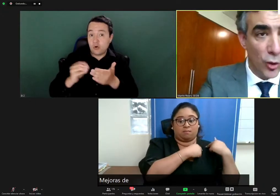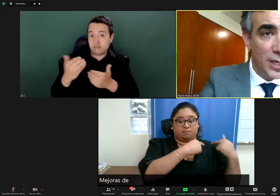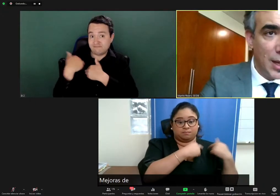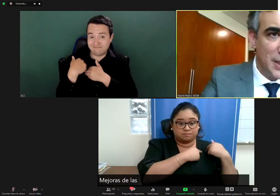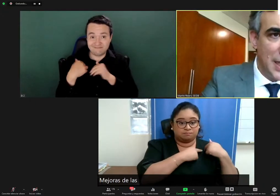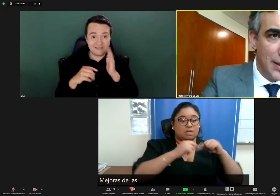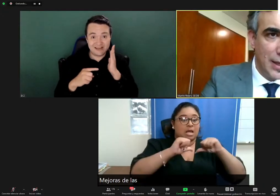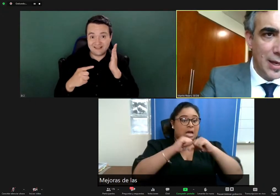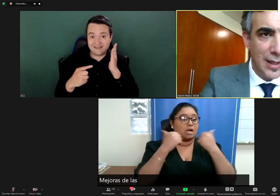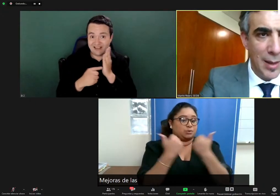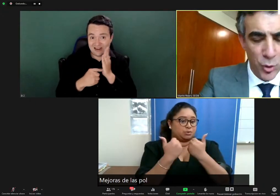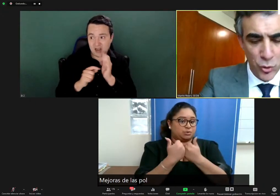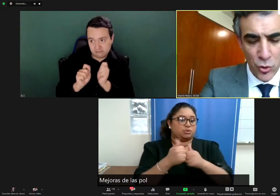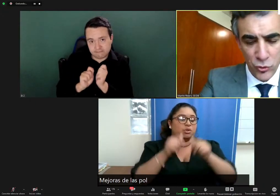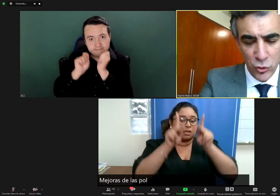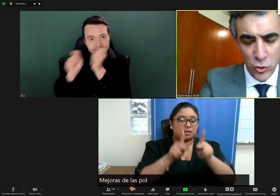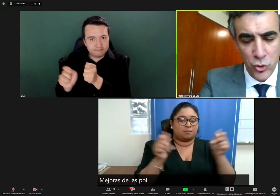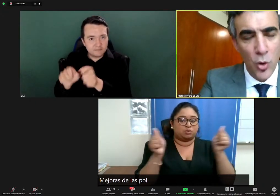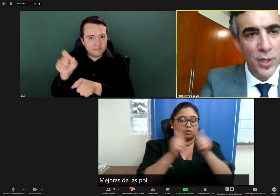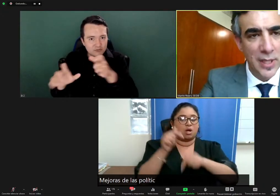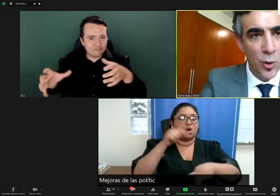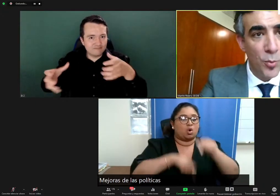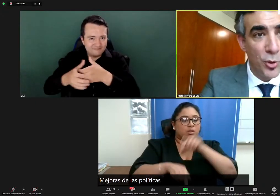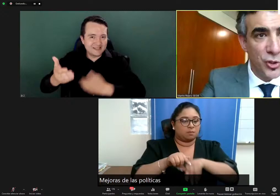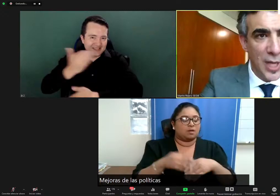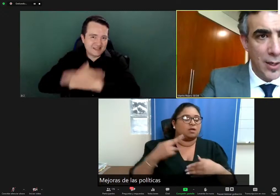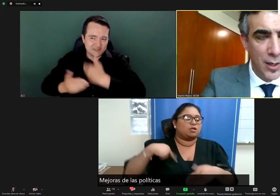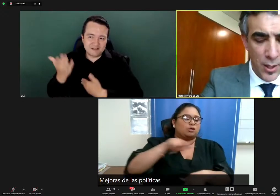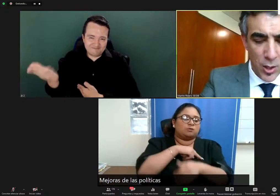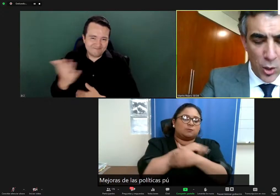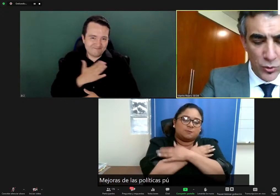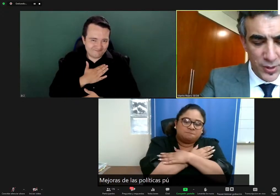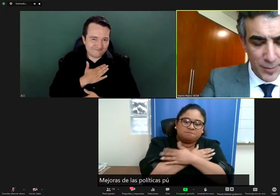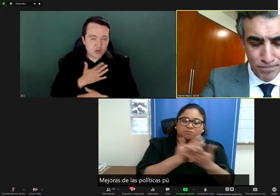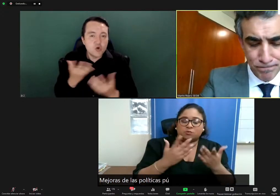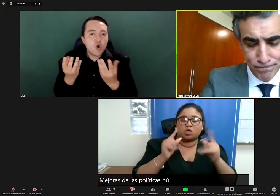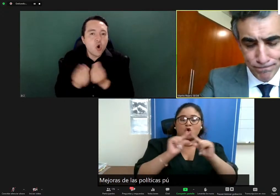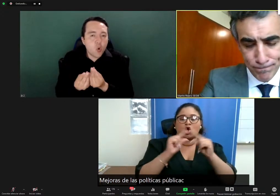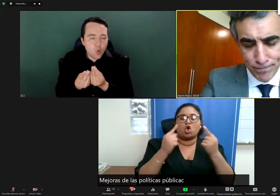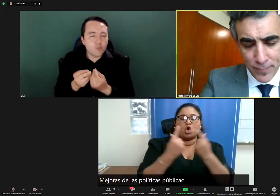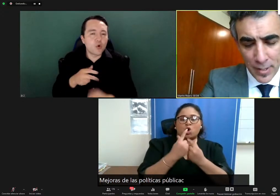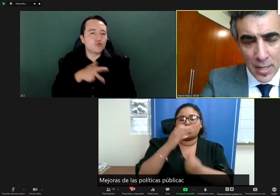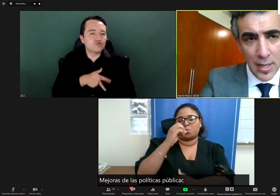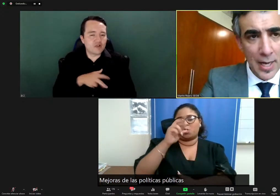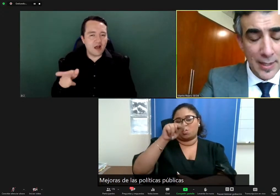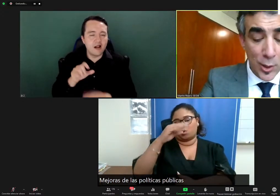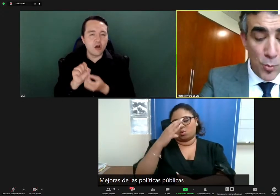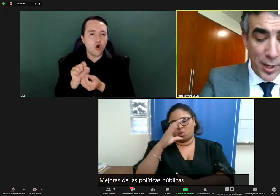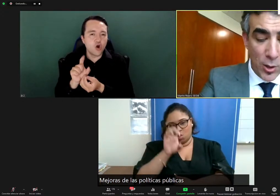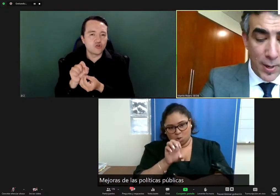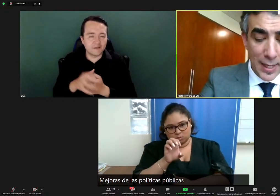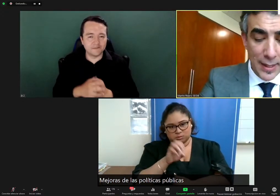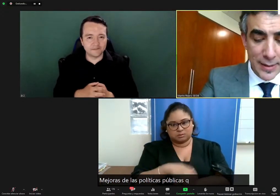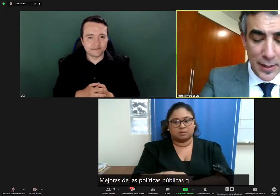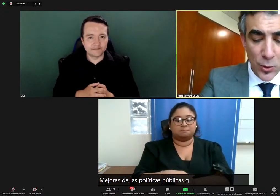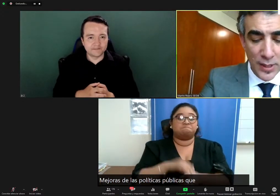into the organization of persons with disabilities such as group of society